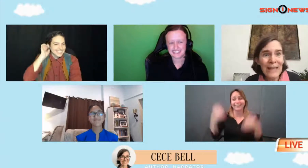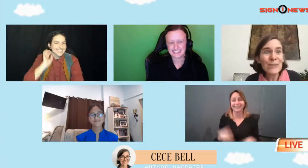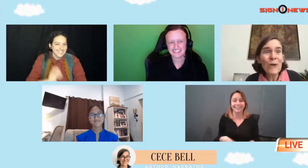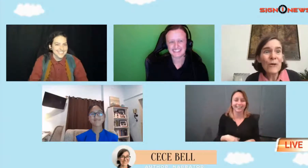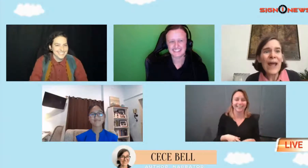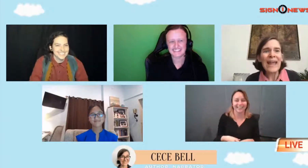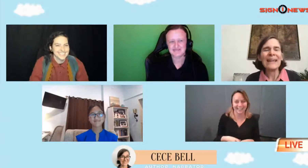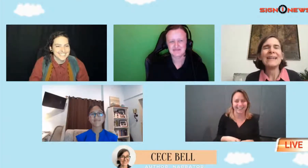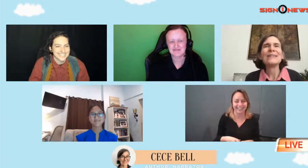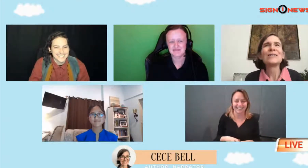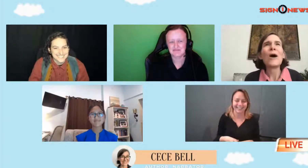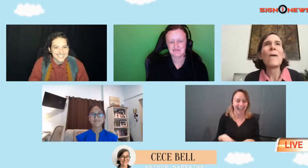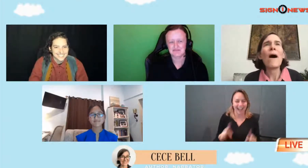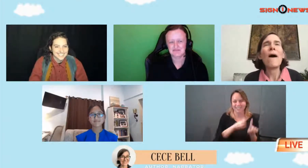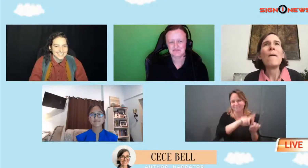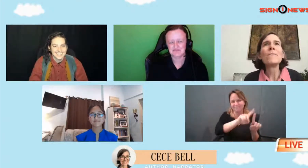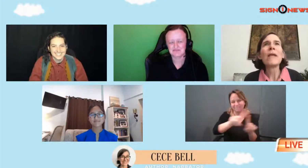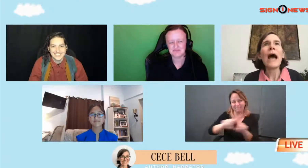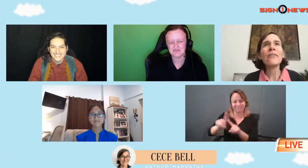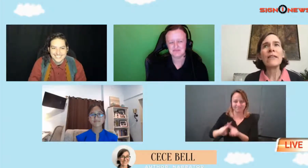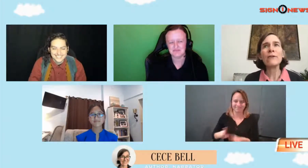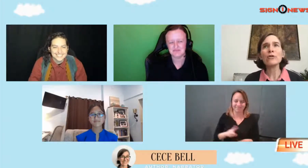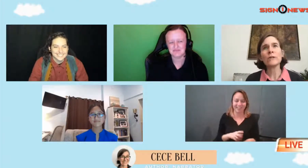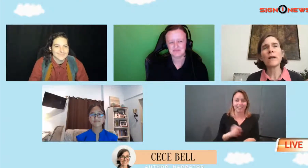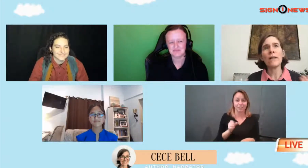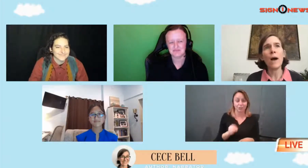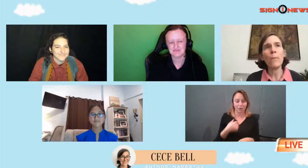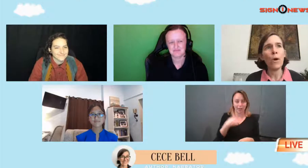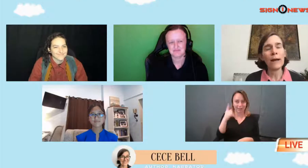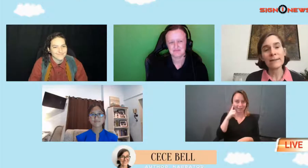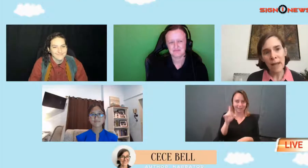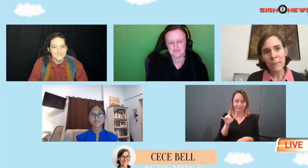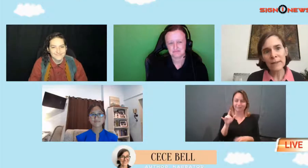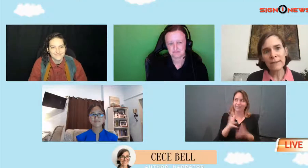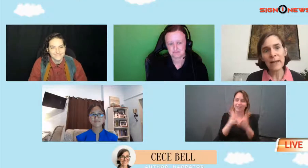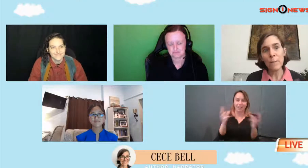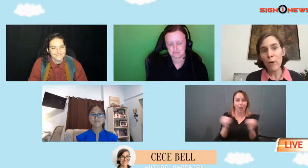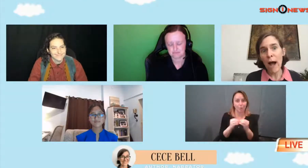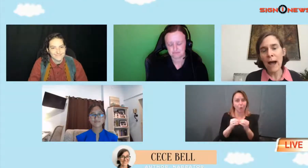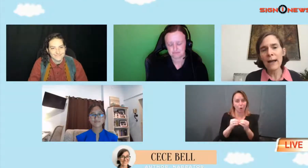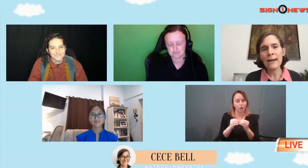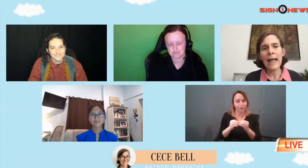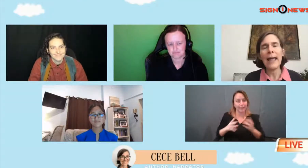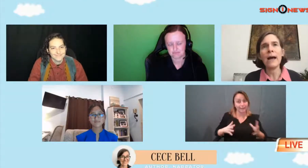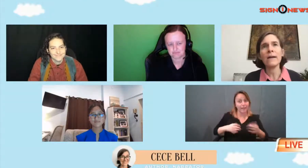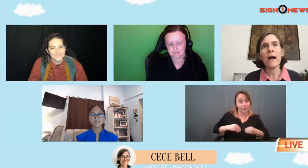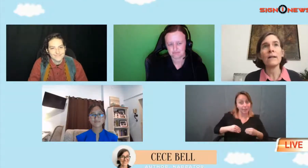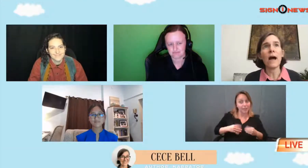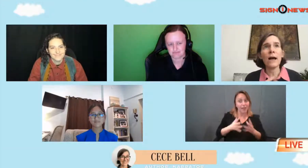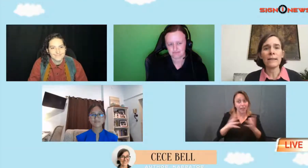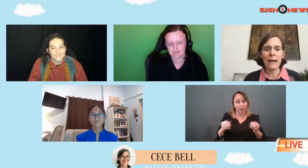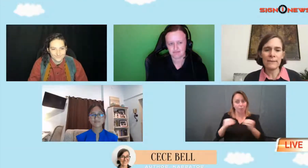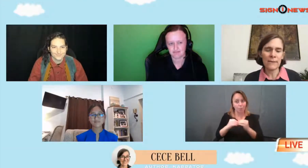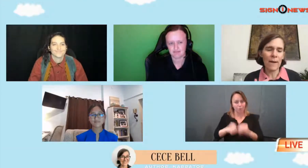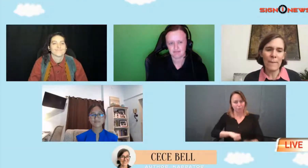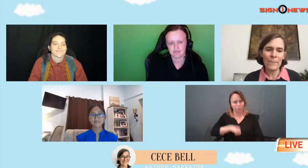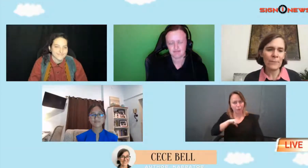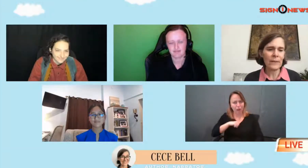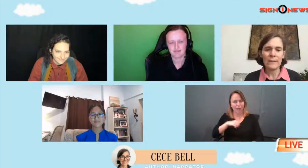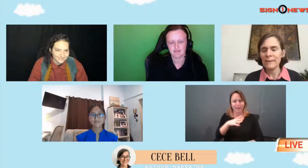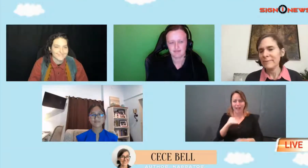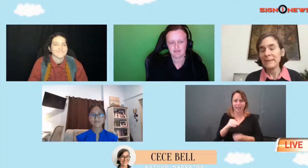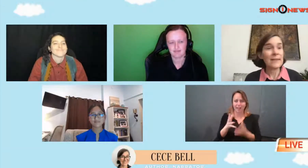so big. So great. So I think there's just a lot more acceptance and pride, and a lot less